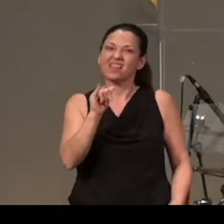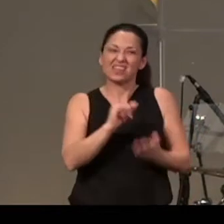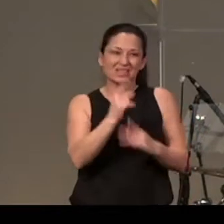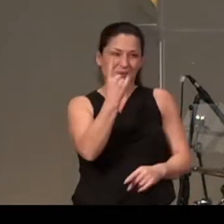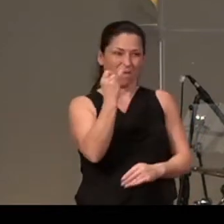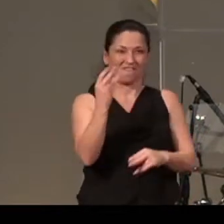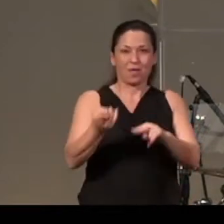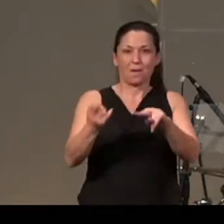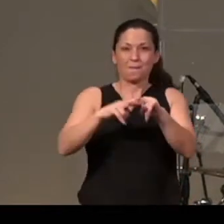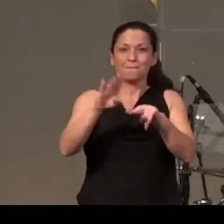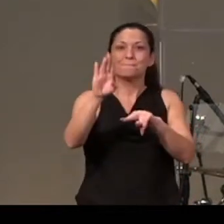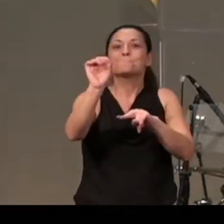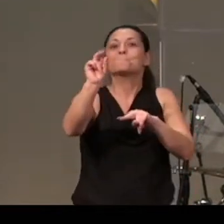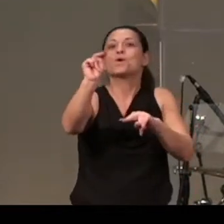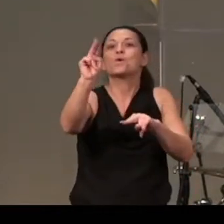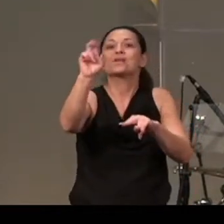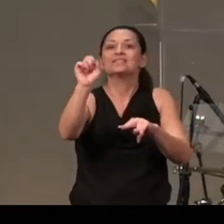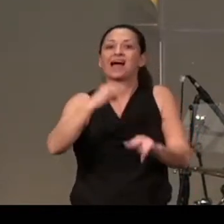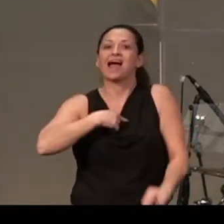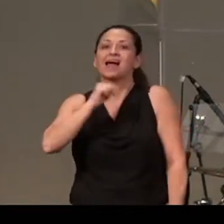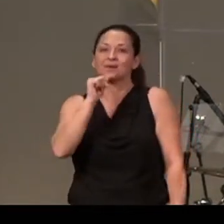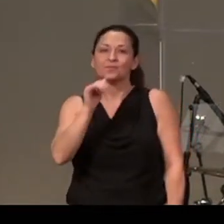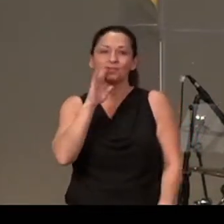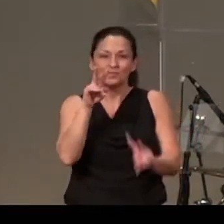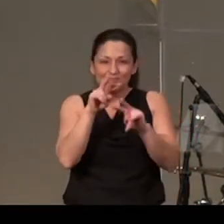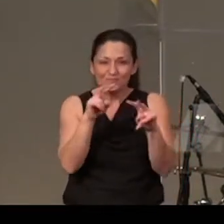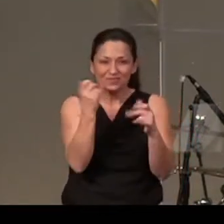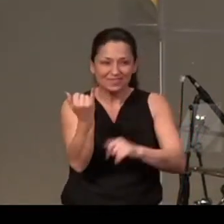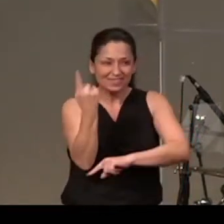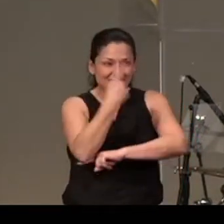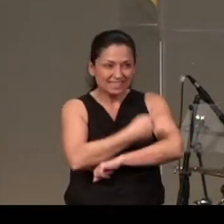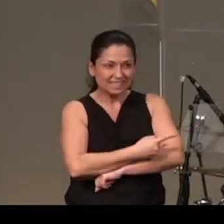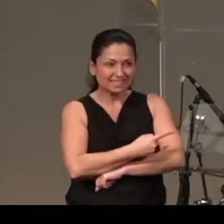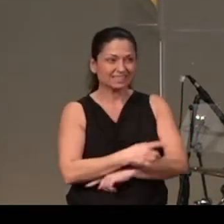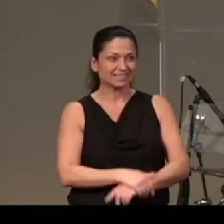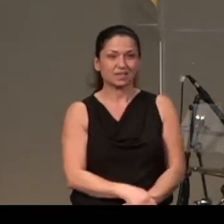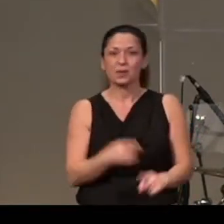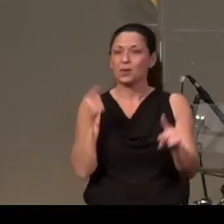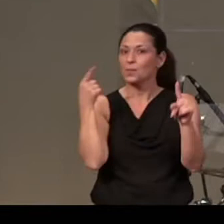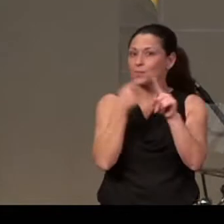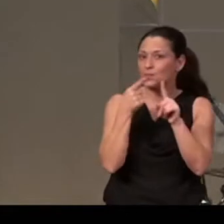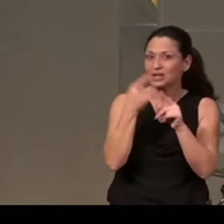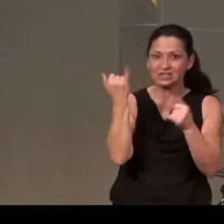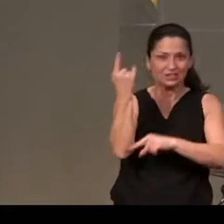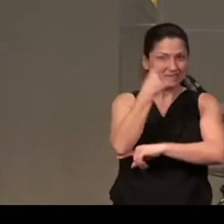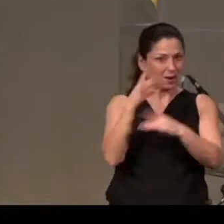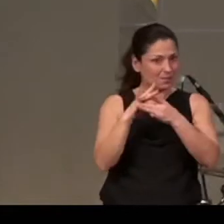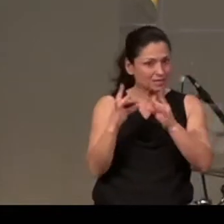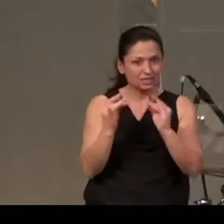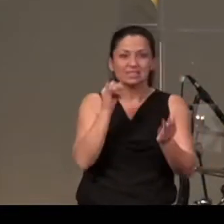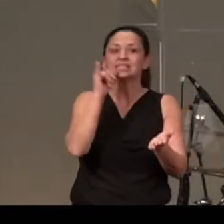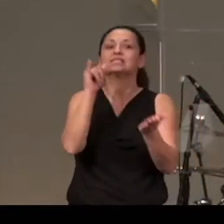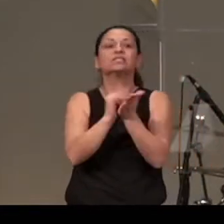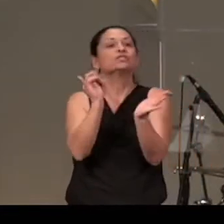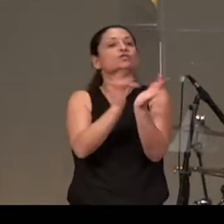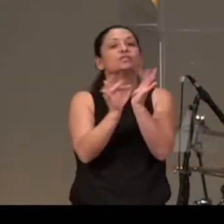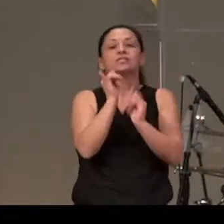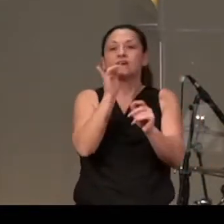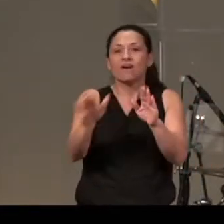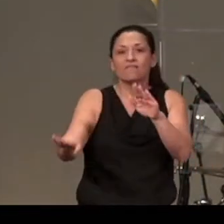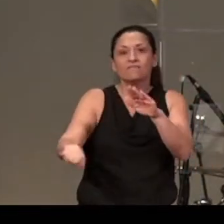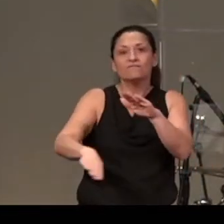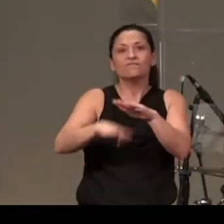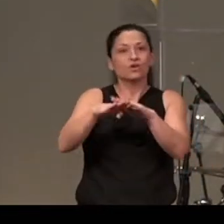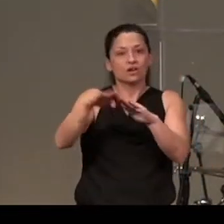This is what we're going to explore today. And as we look at this verse, the point of today's message is that Jesus is fully God